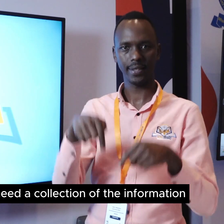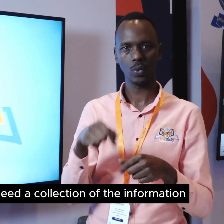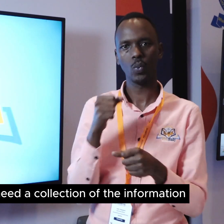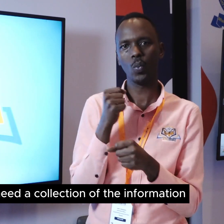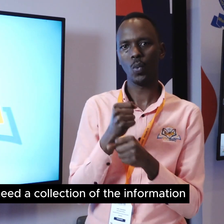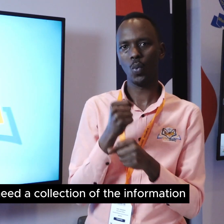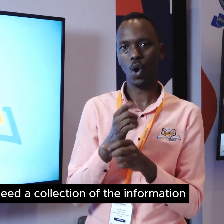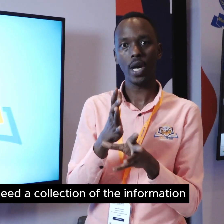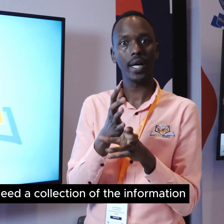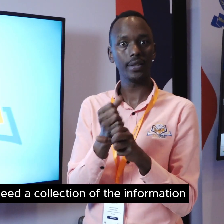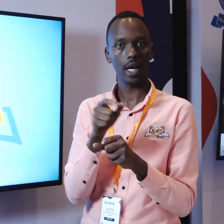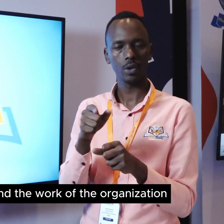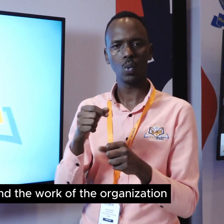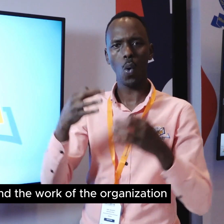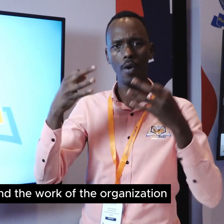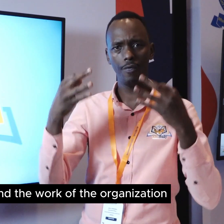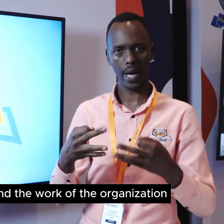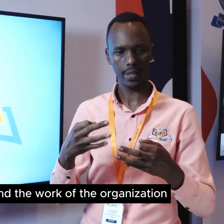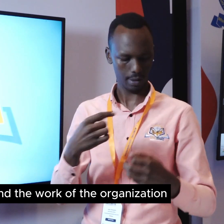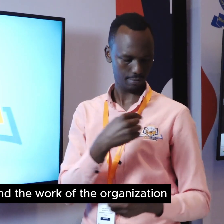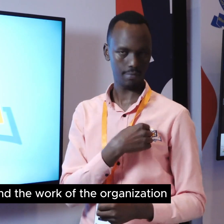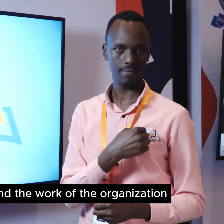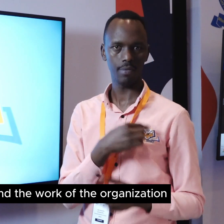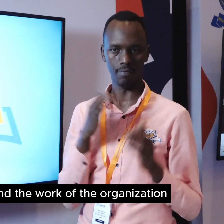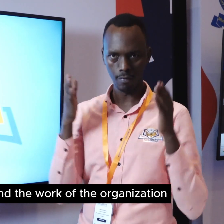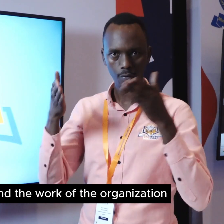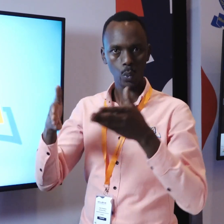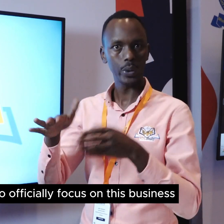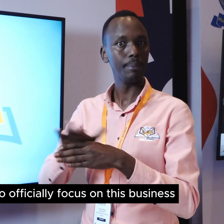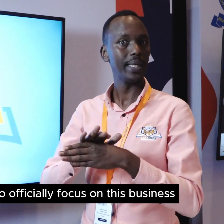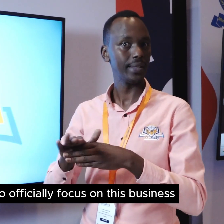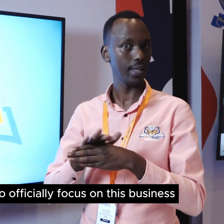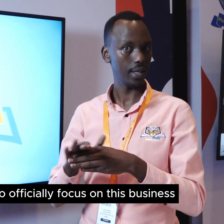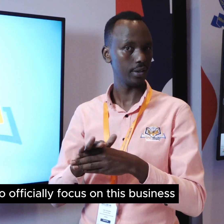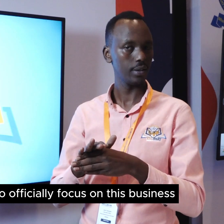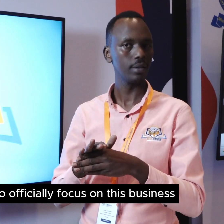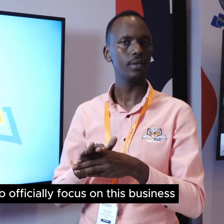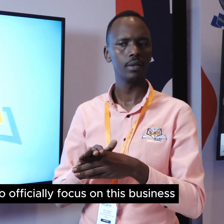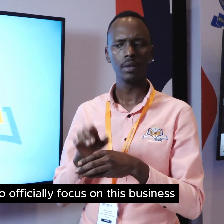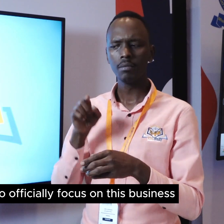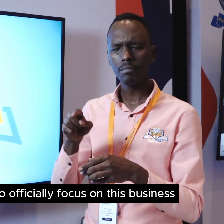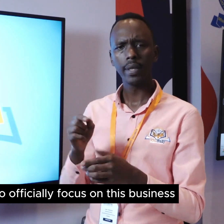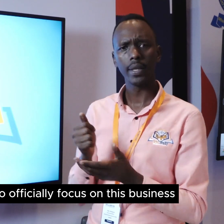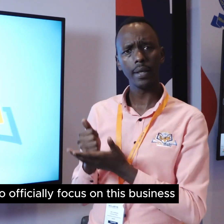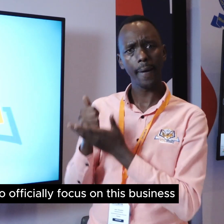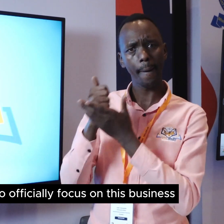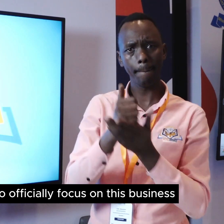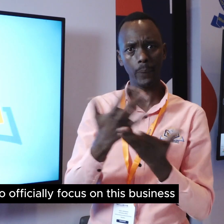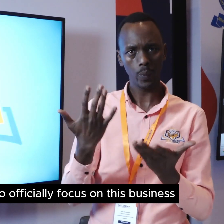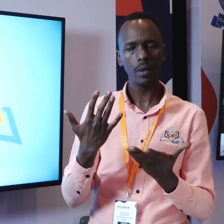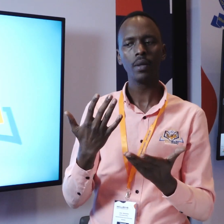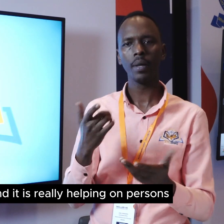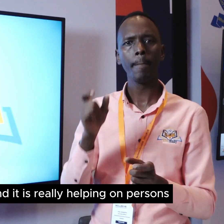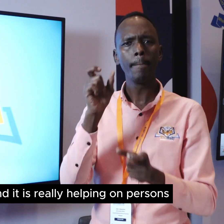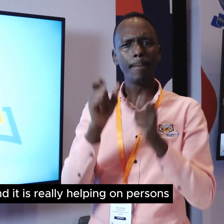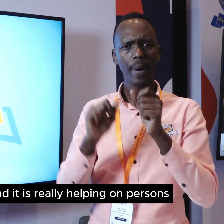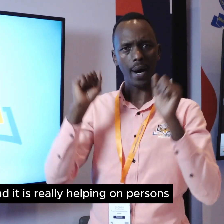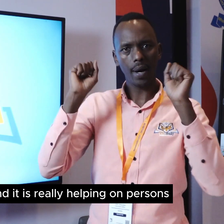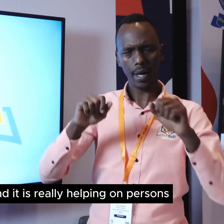of the information, and the work of the organization is to officially focus on this business. And it is really helping